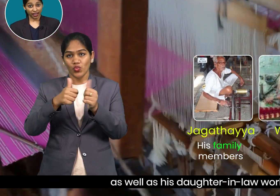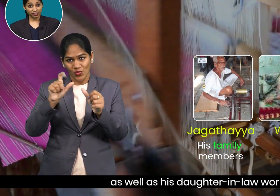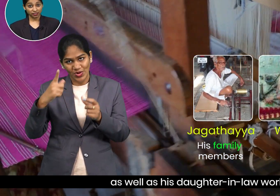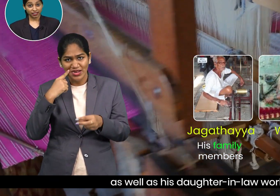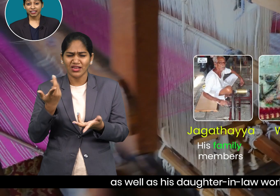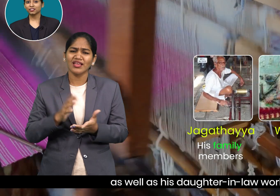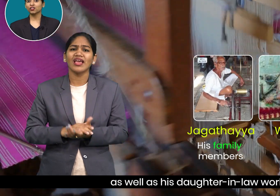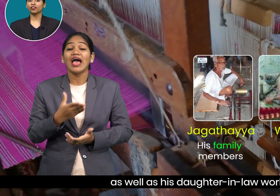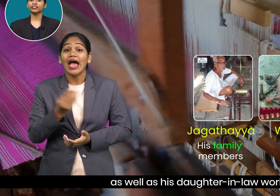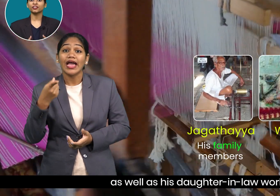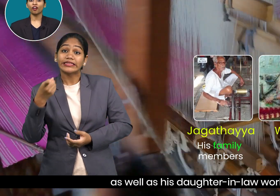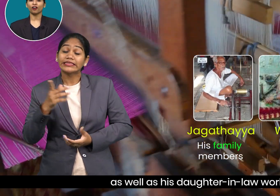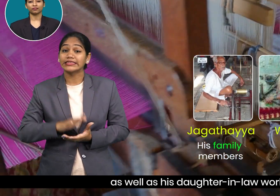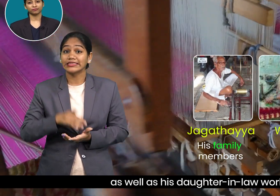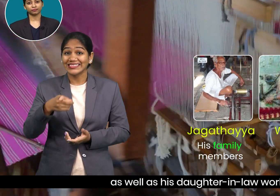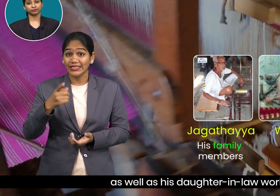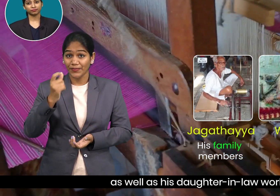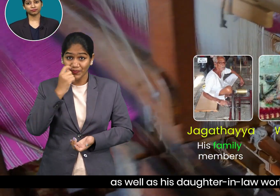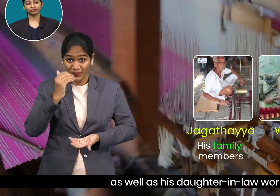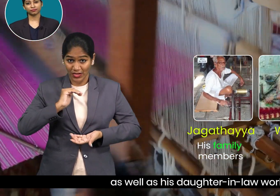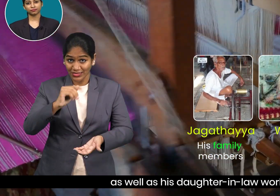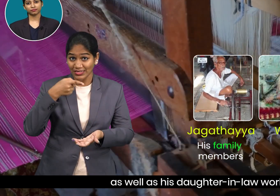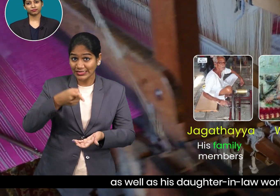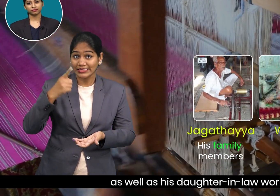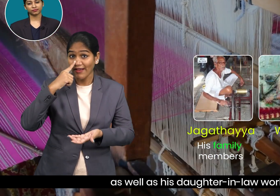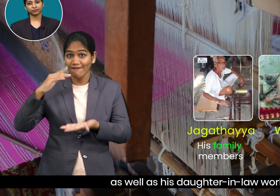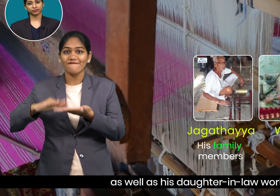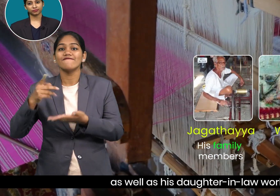as well as his daughter-in-law,